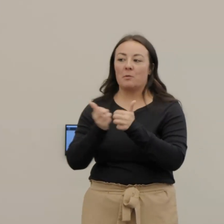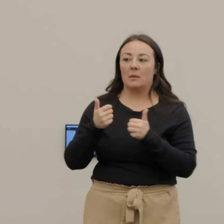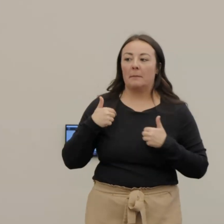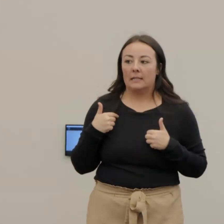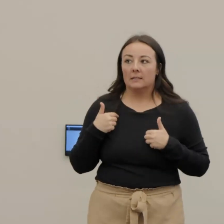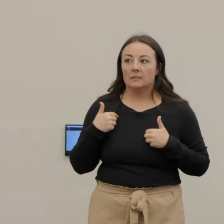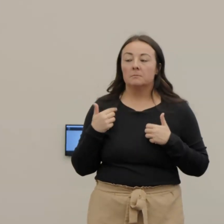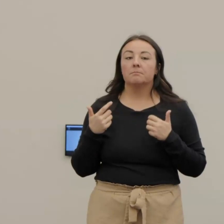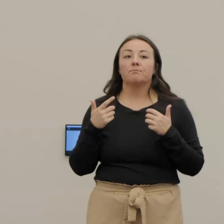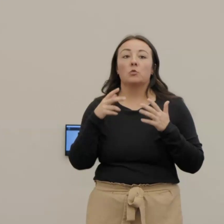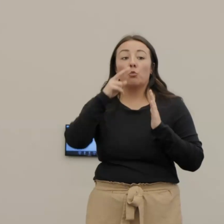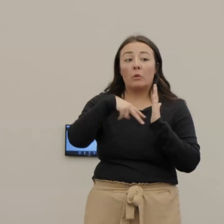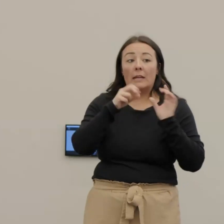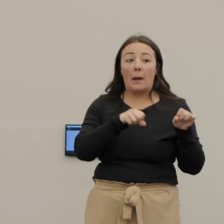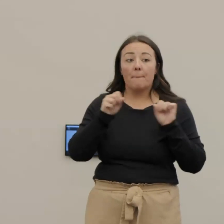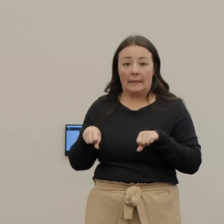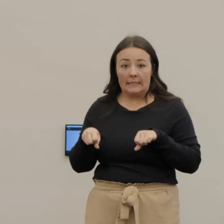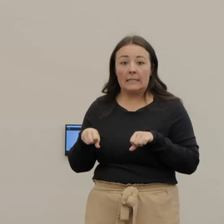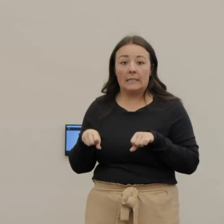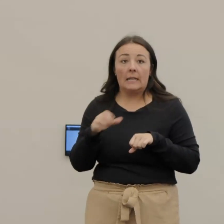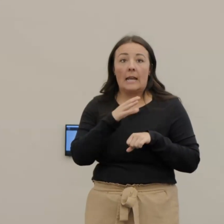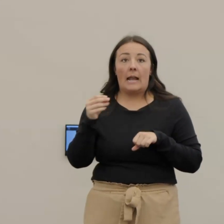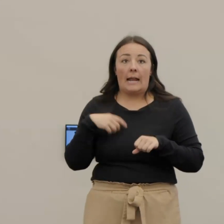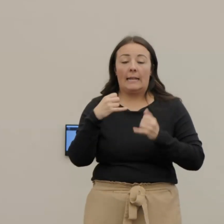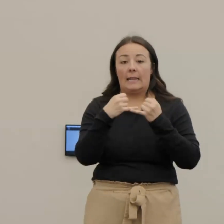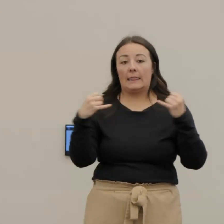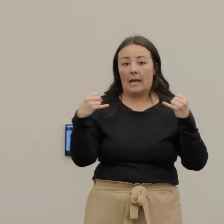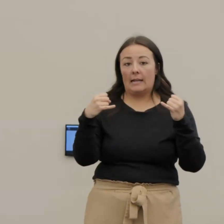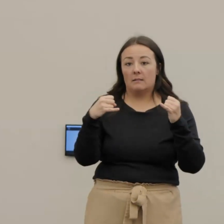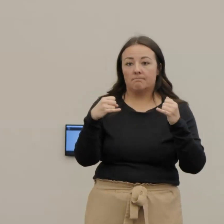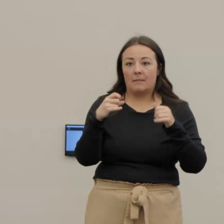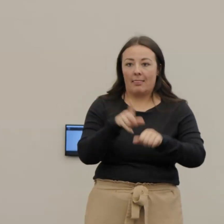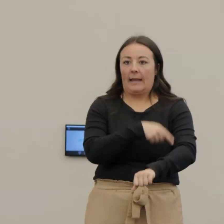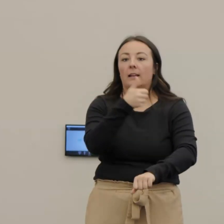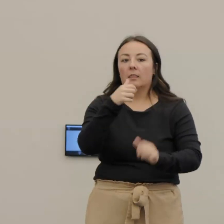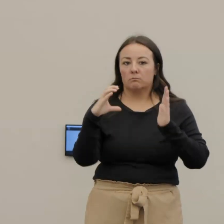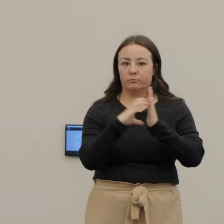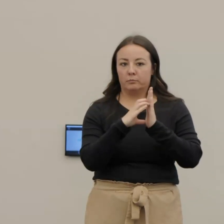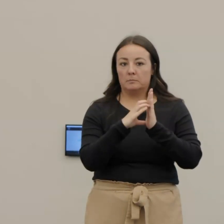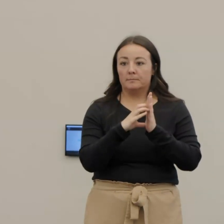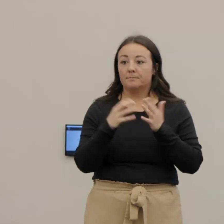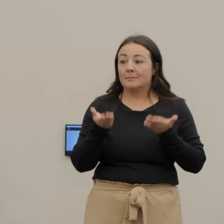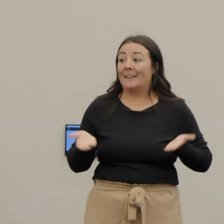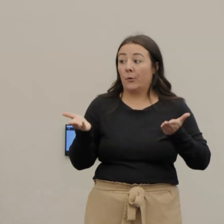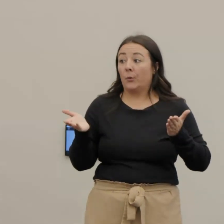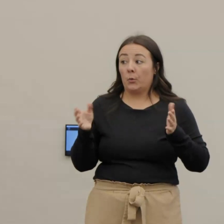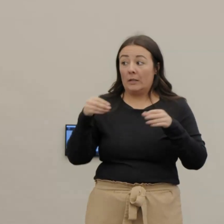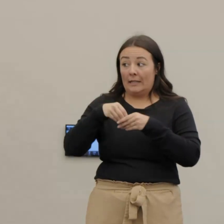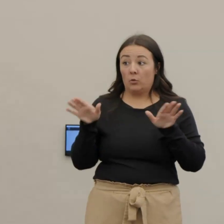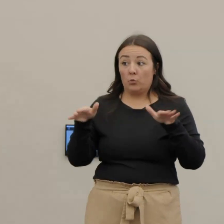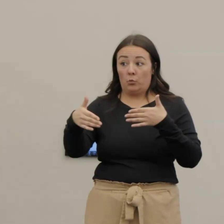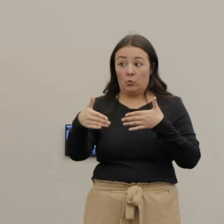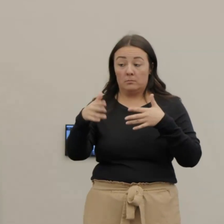Readability and line length. in the room, if you look